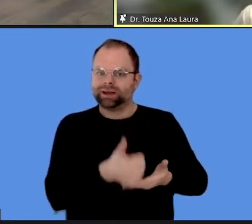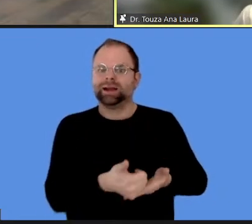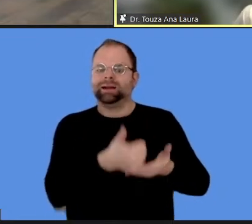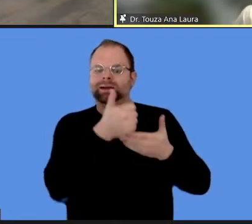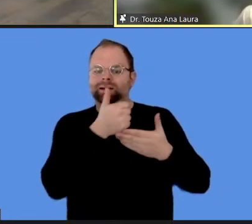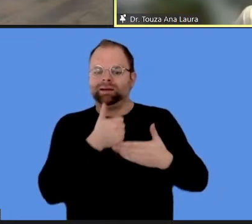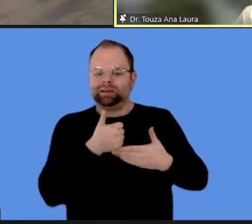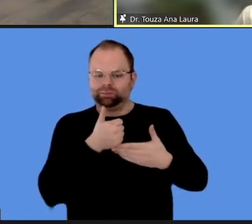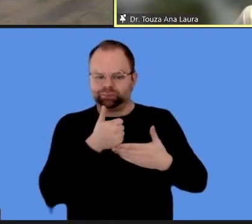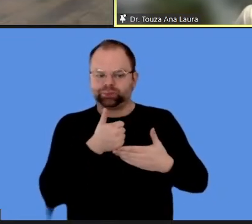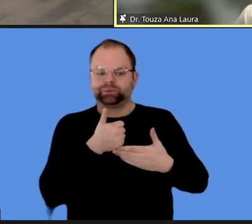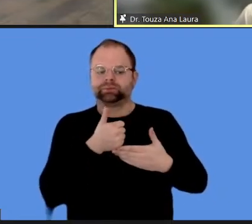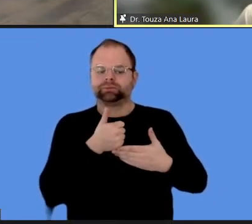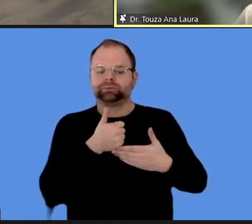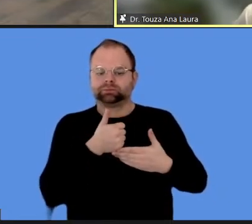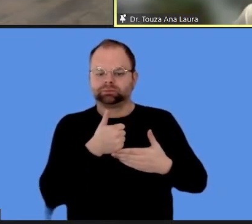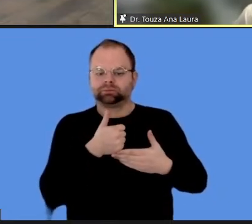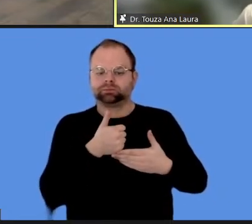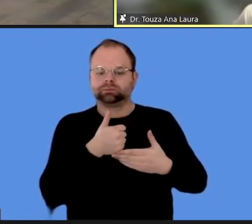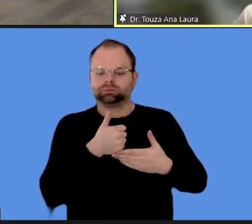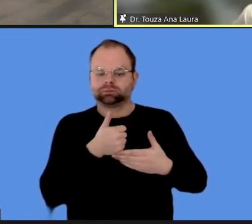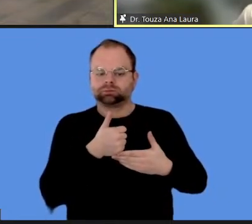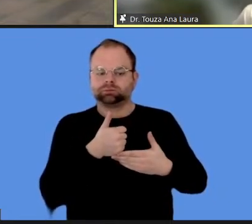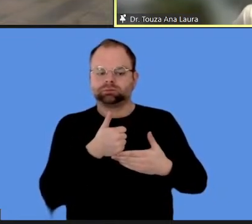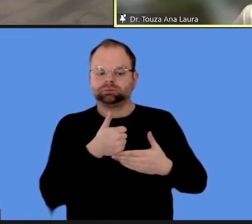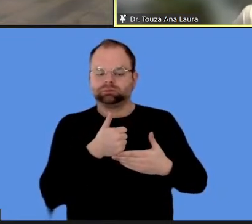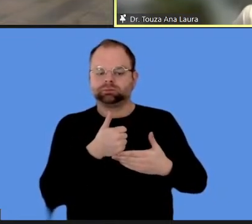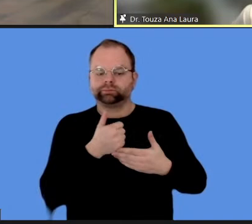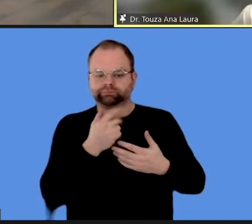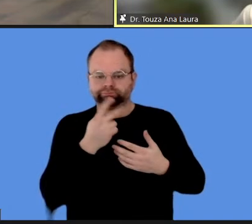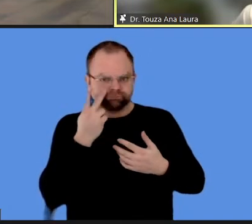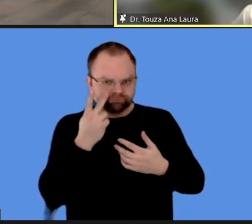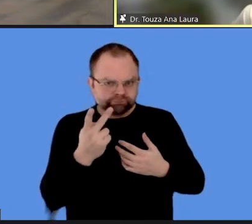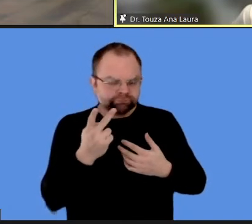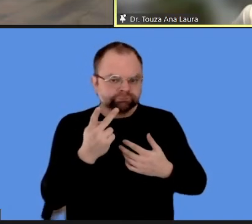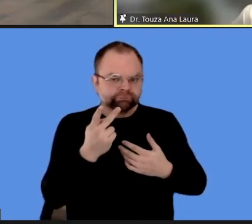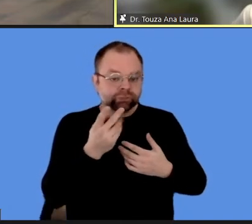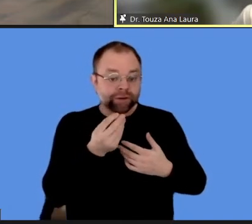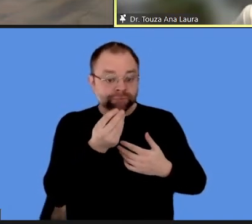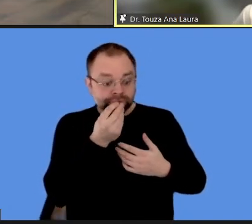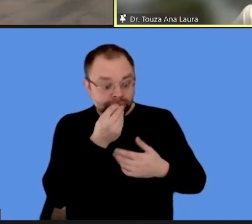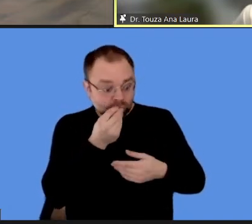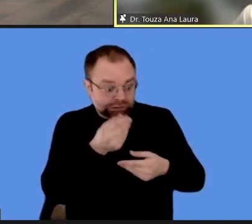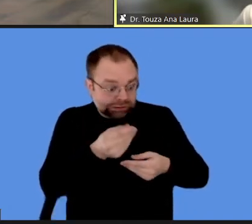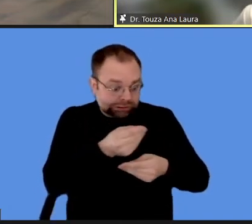is a survey model and an analytical tool that